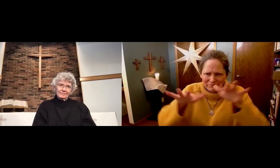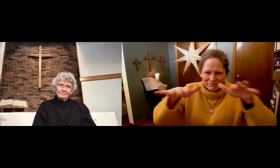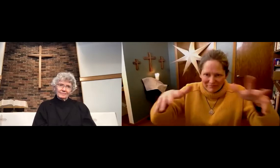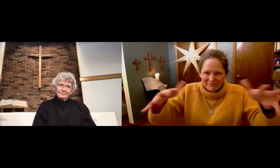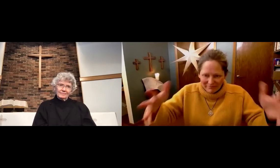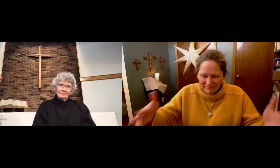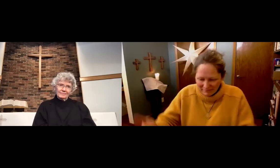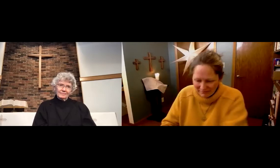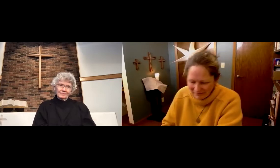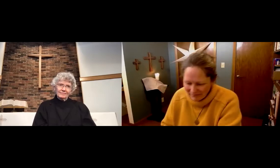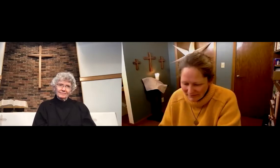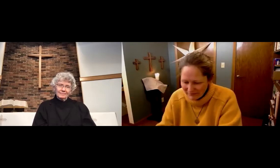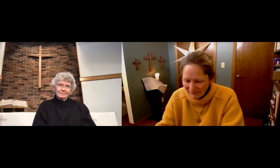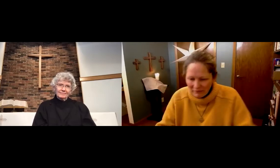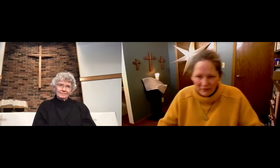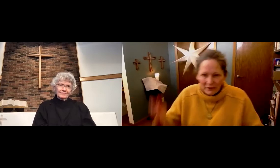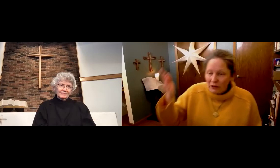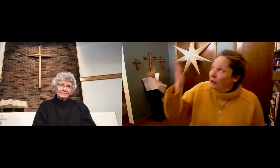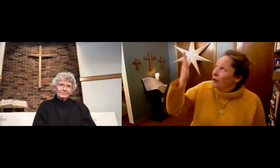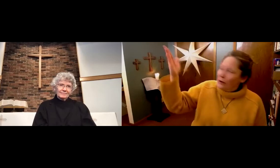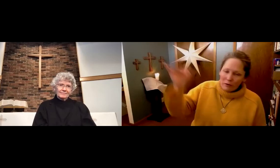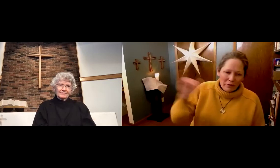that gave us birth.